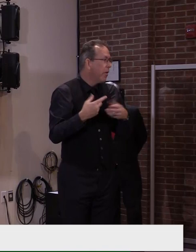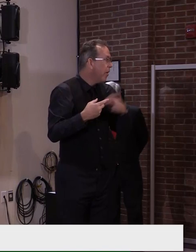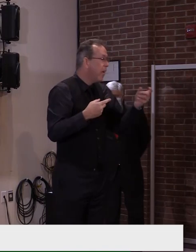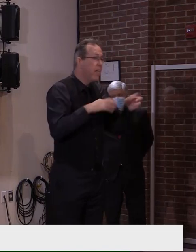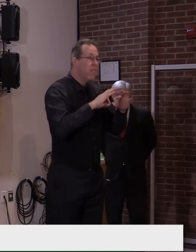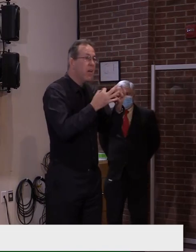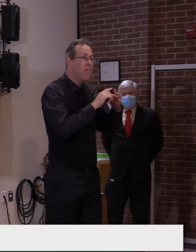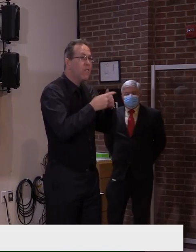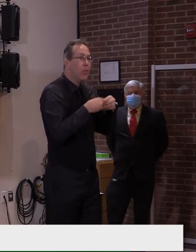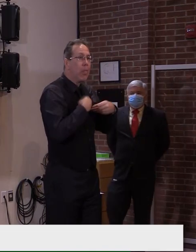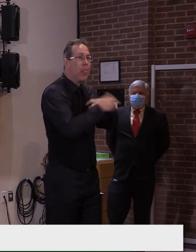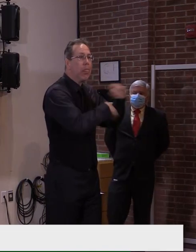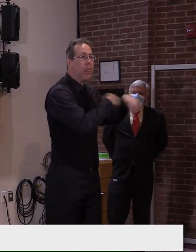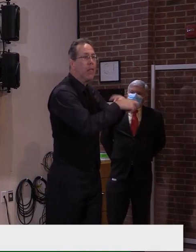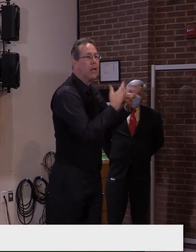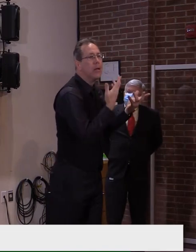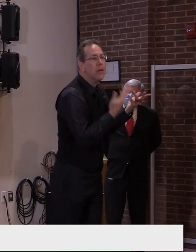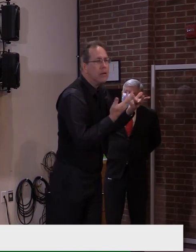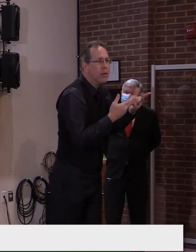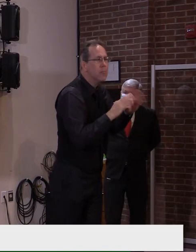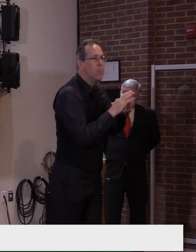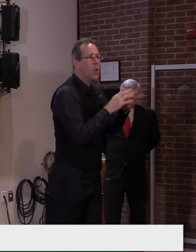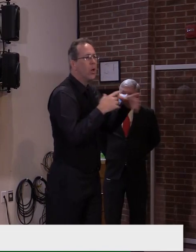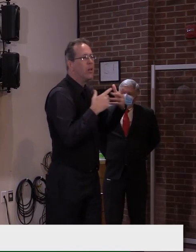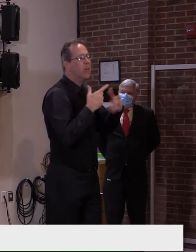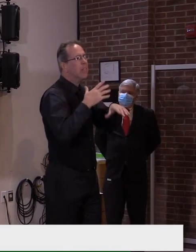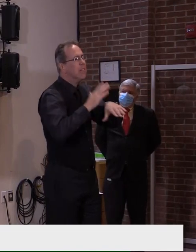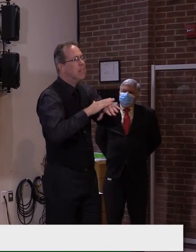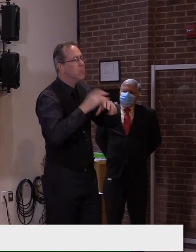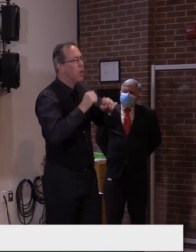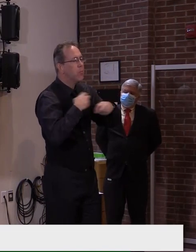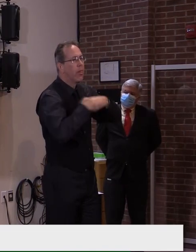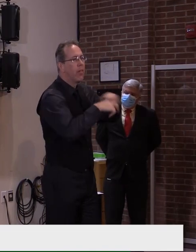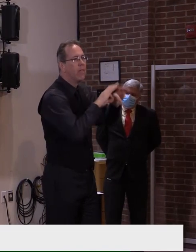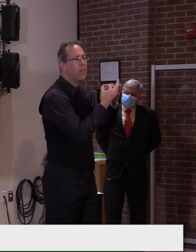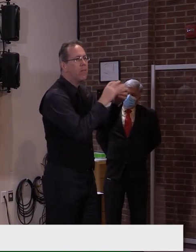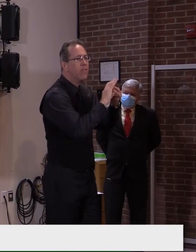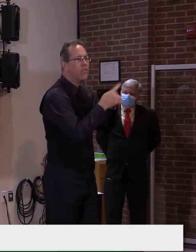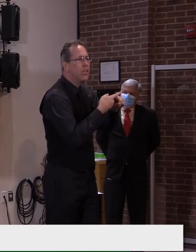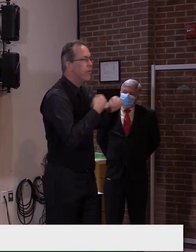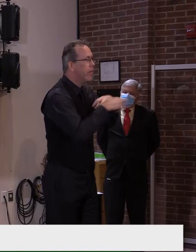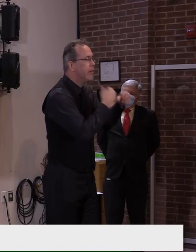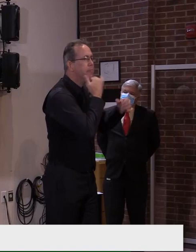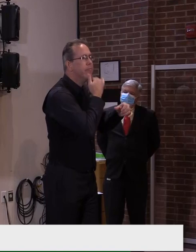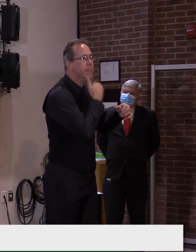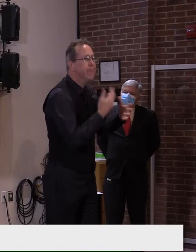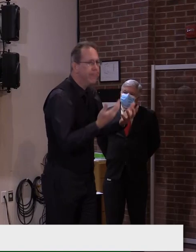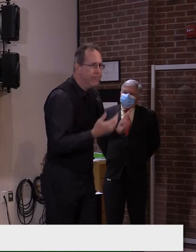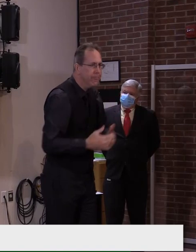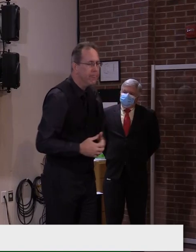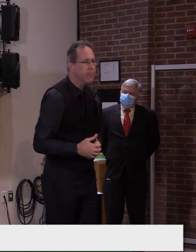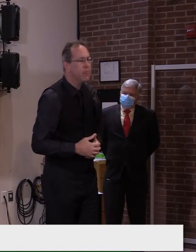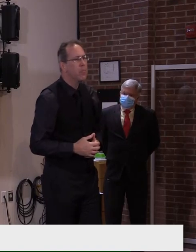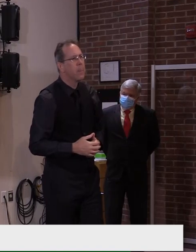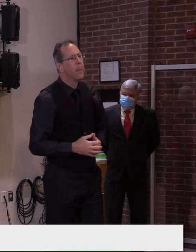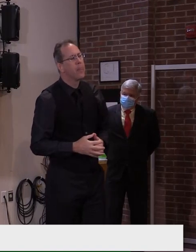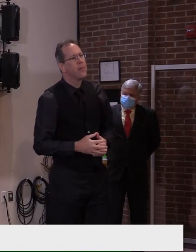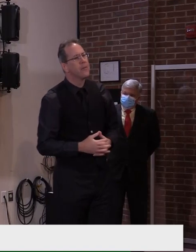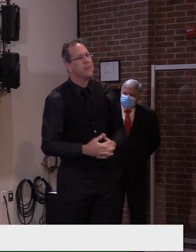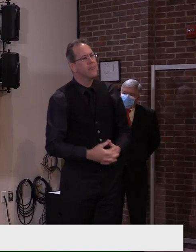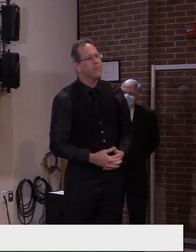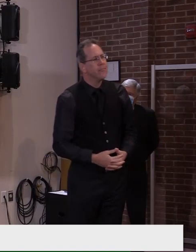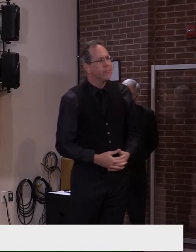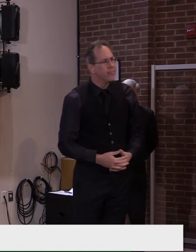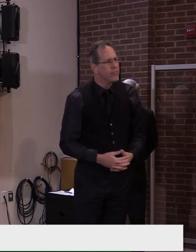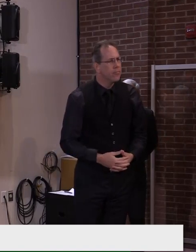a very different framework at that point because we probably won't have all of this apparatus that